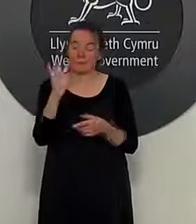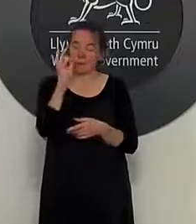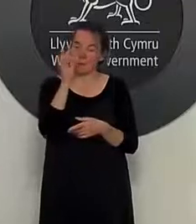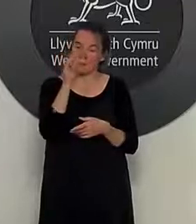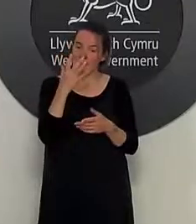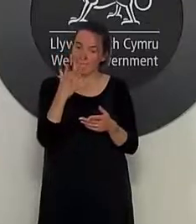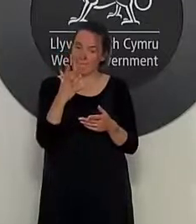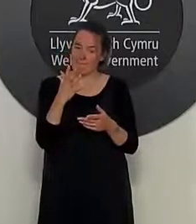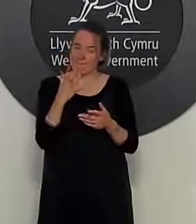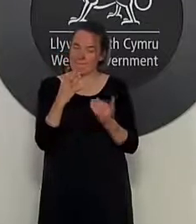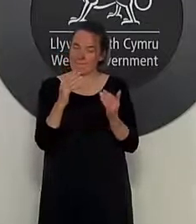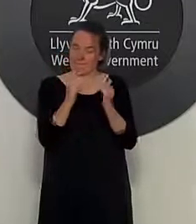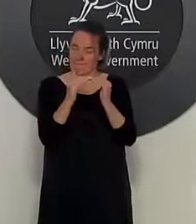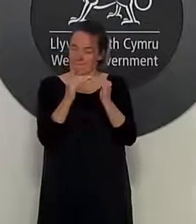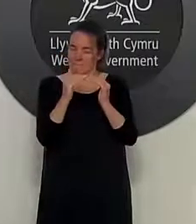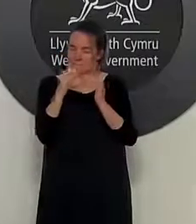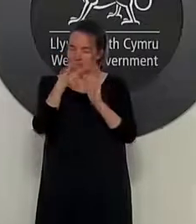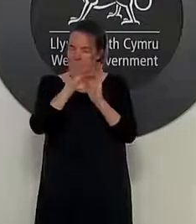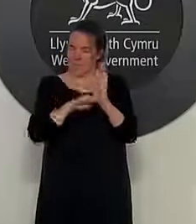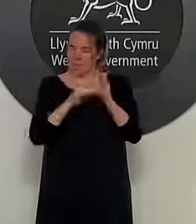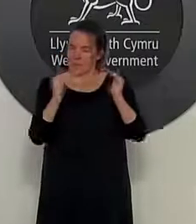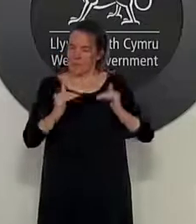in order to be able to